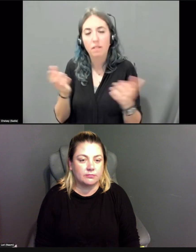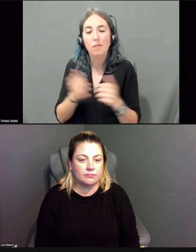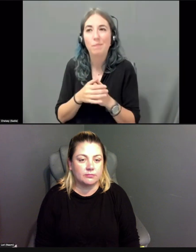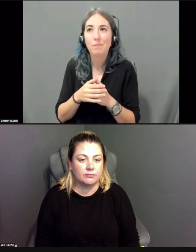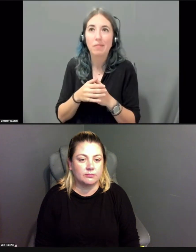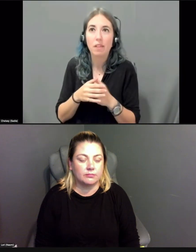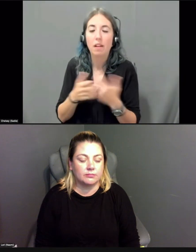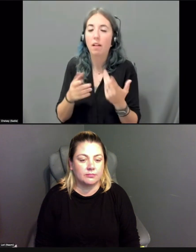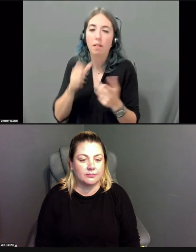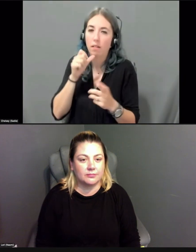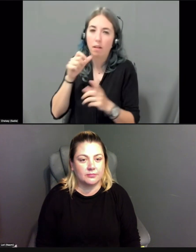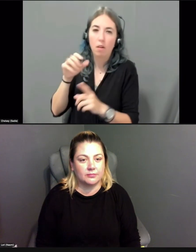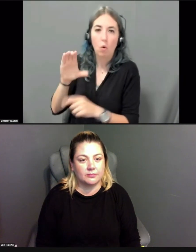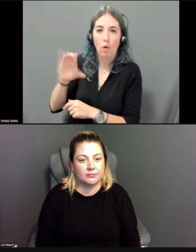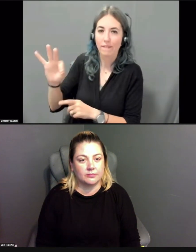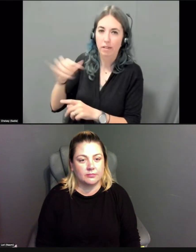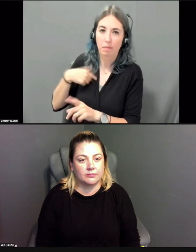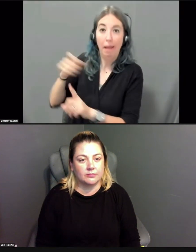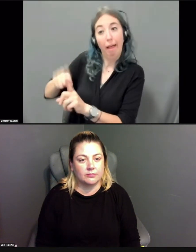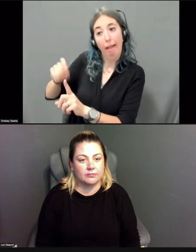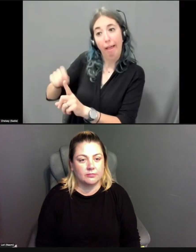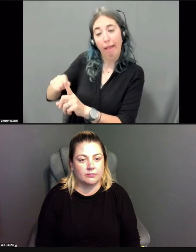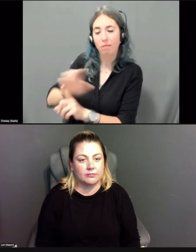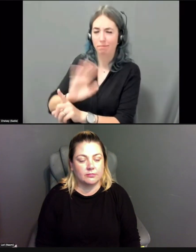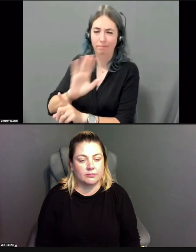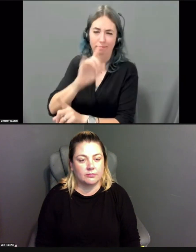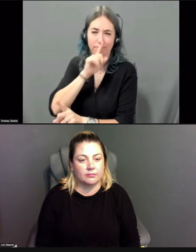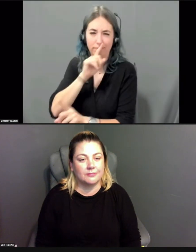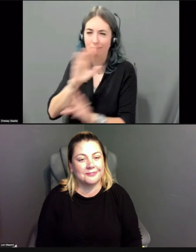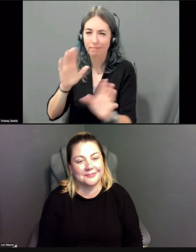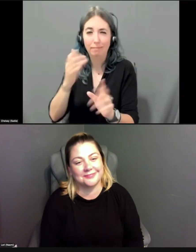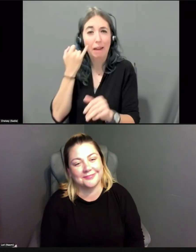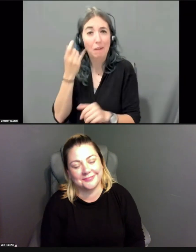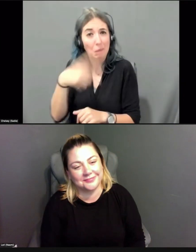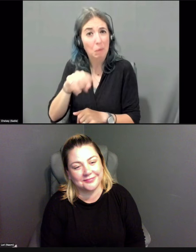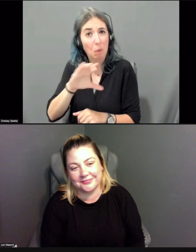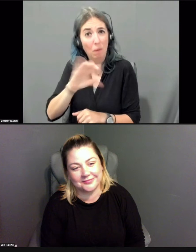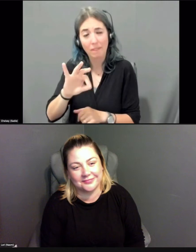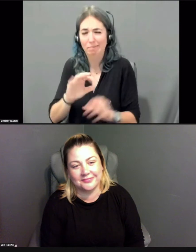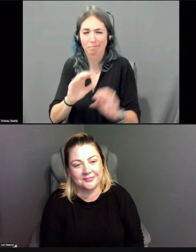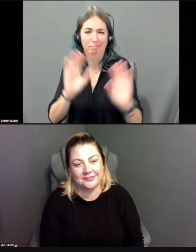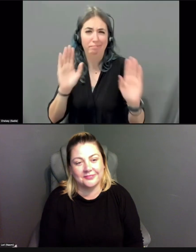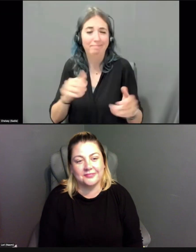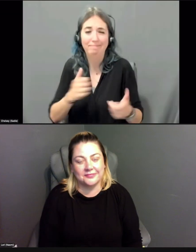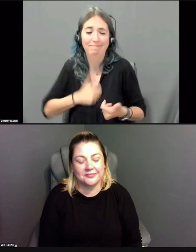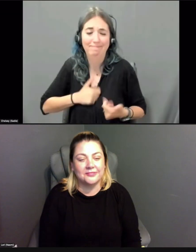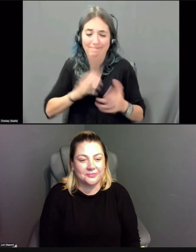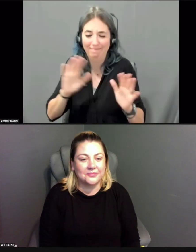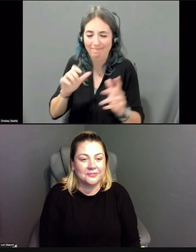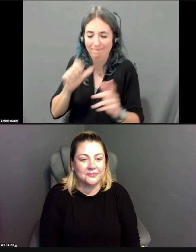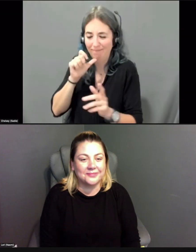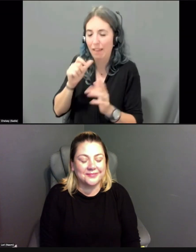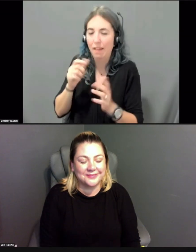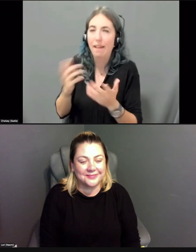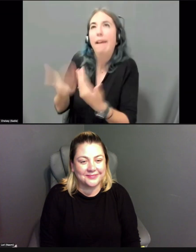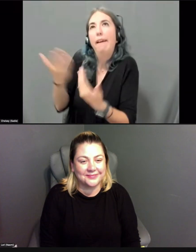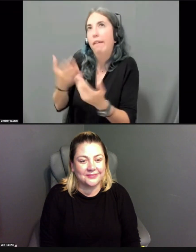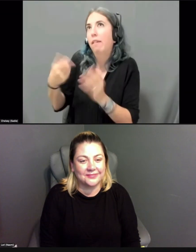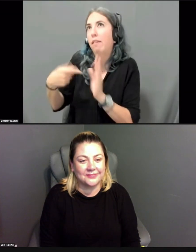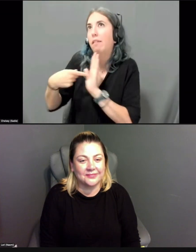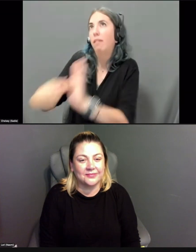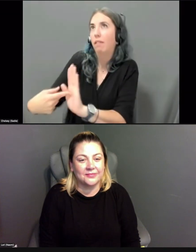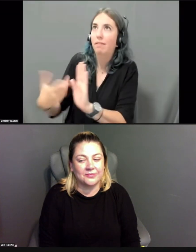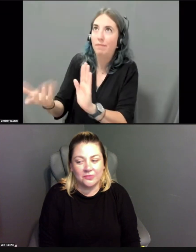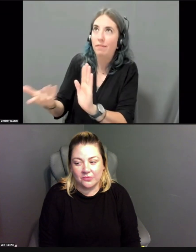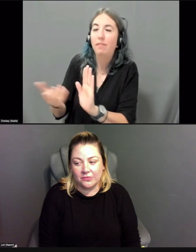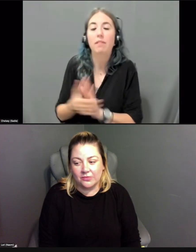pick on CrossFit if anybody is a CrossFit person. I'm not picking on you. It's just it's an easy example, but the same could be said